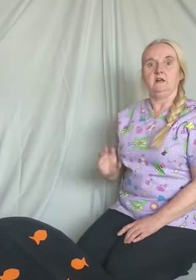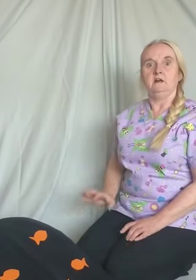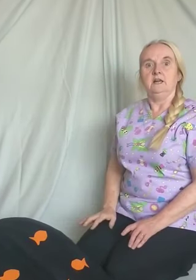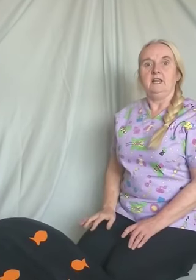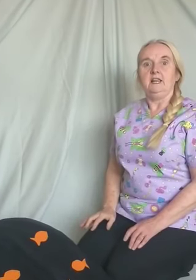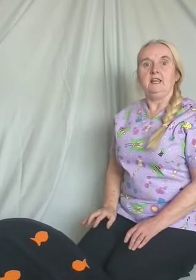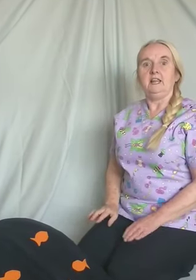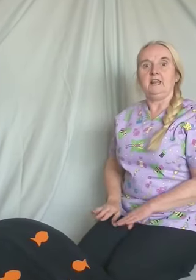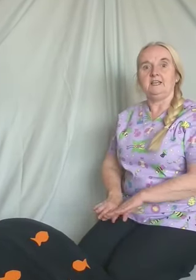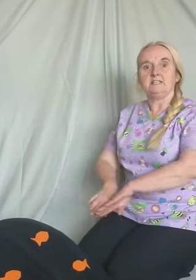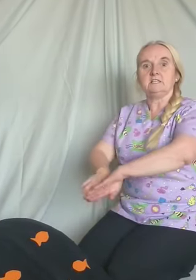teeth,